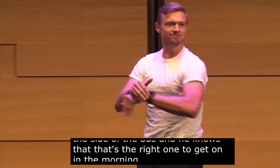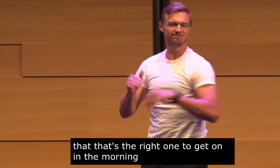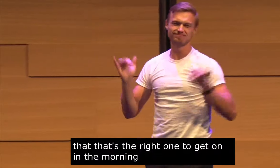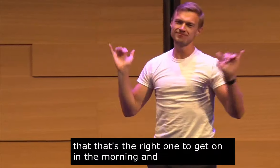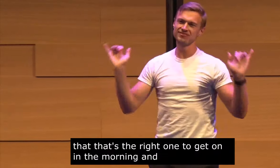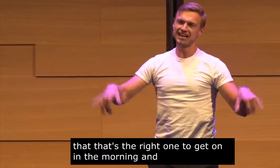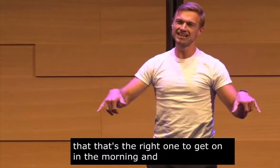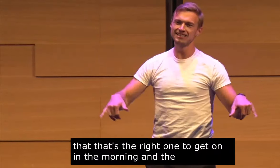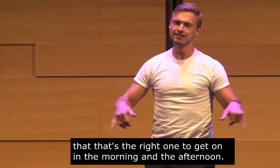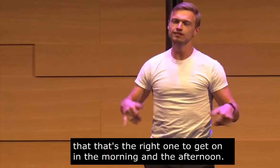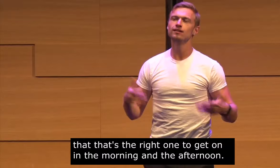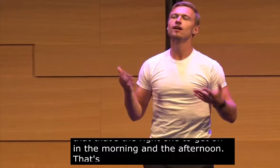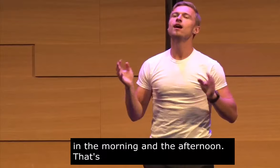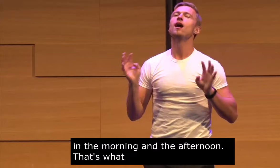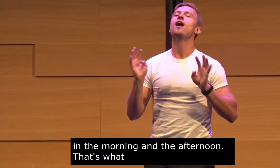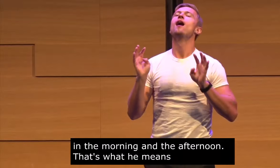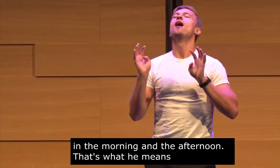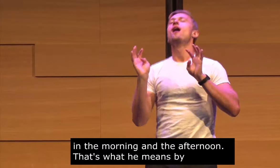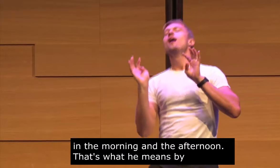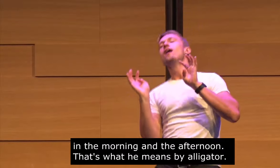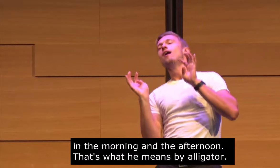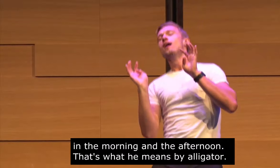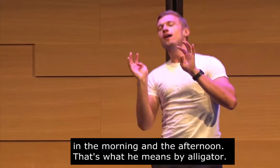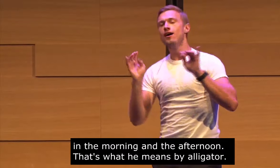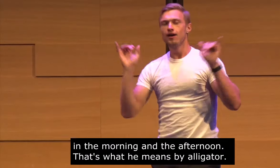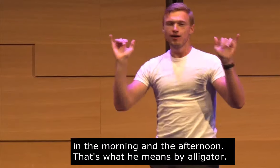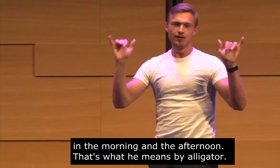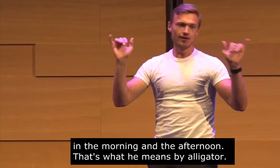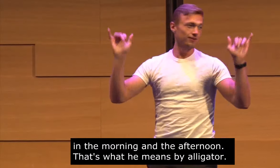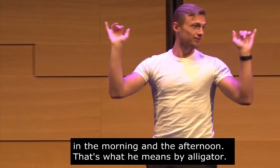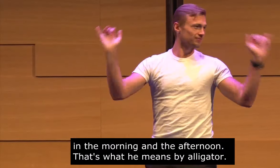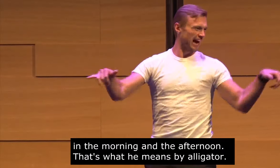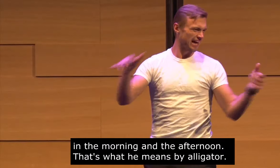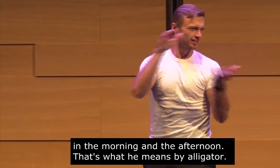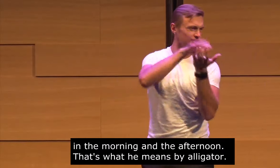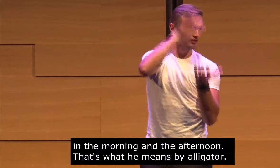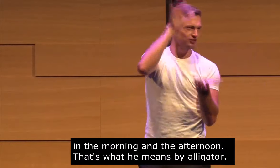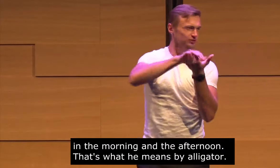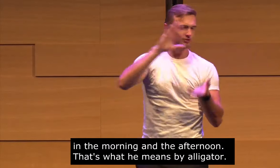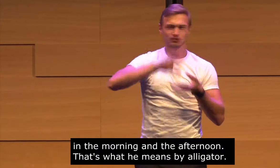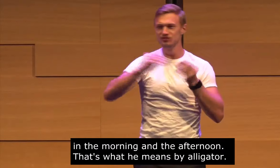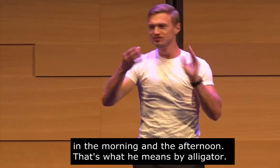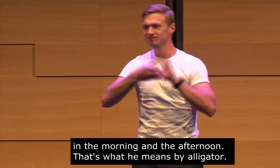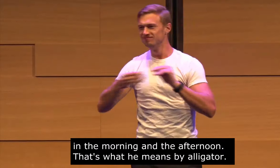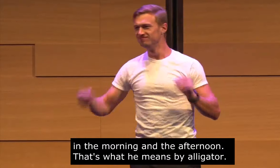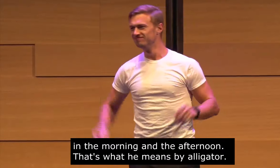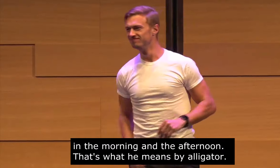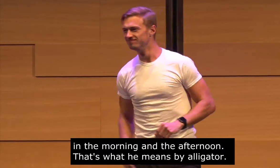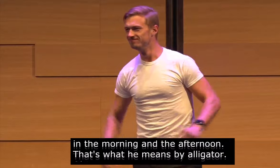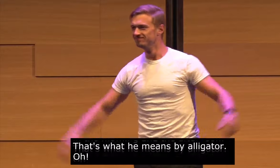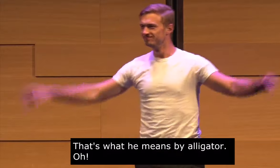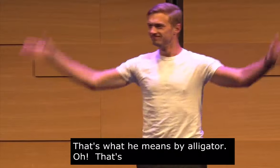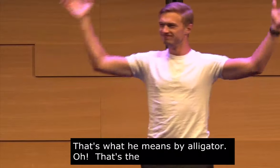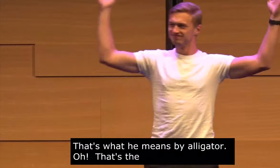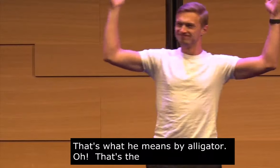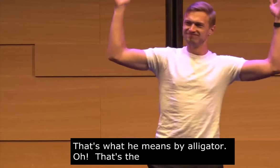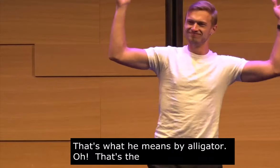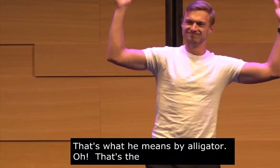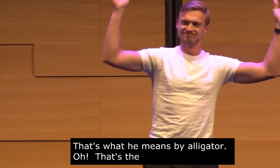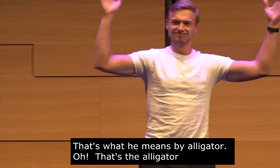in the morning and the afternoon. That's what he means by alligator. Oh, that's the alligator story.